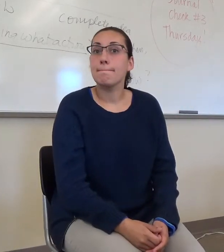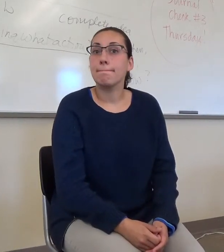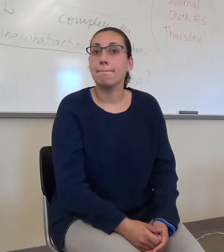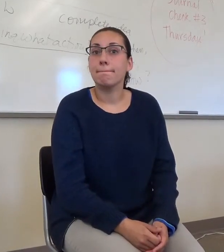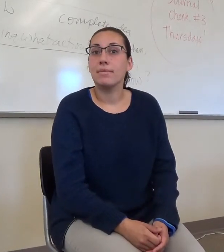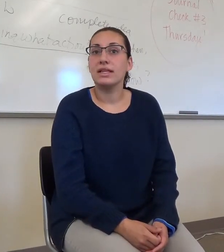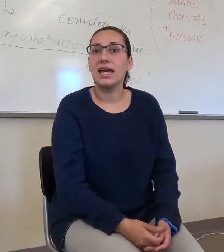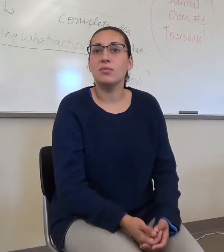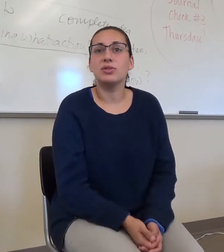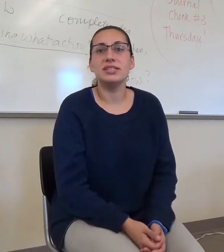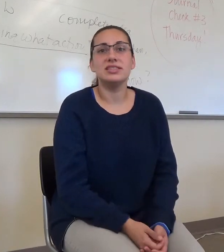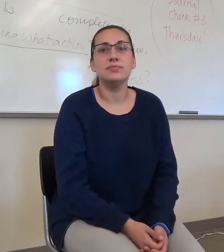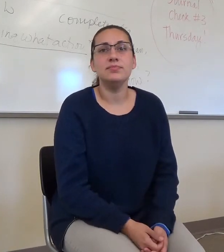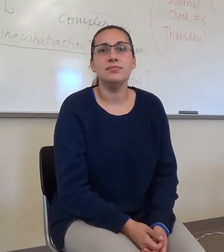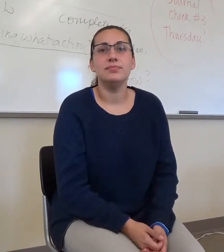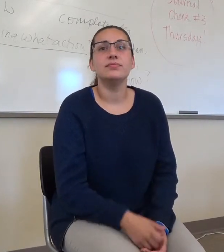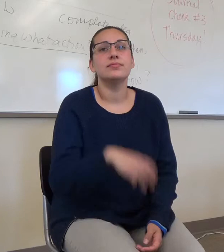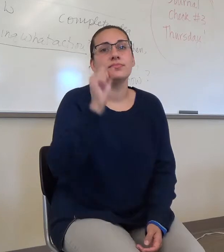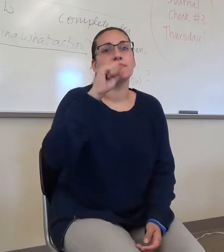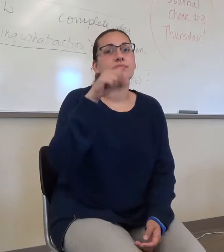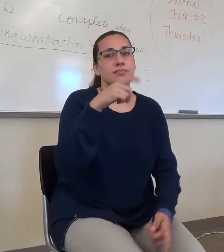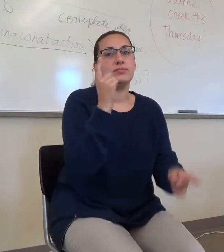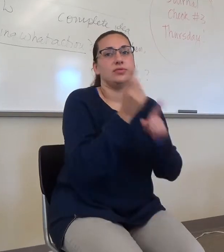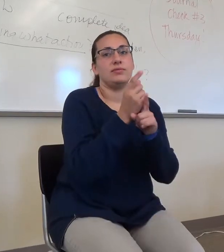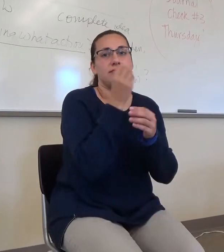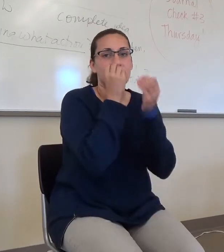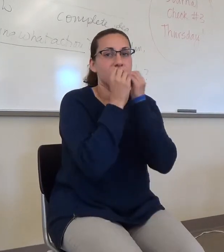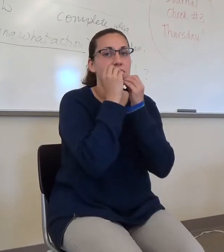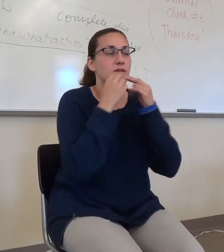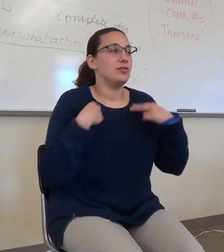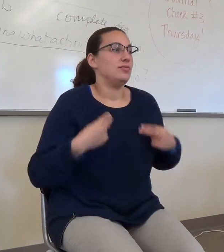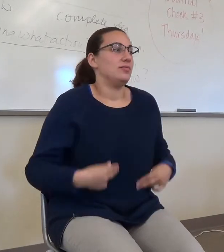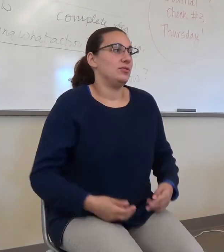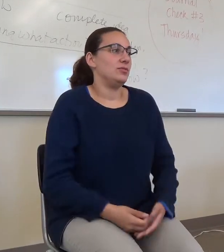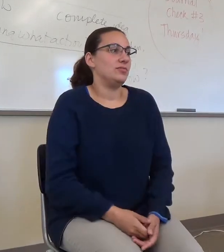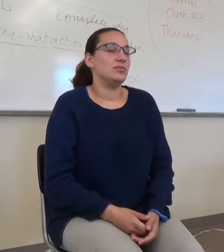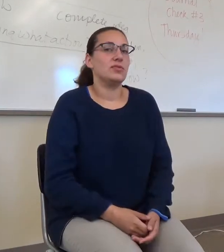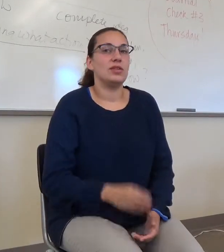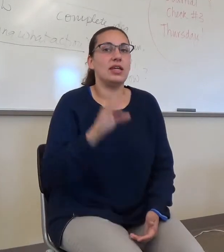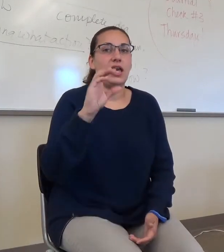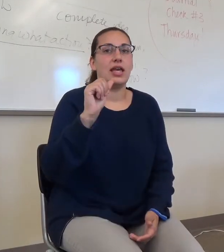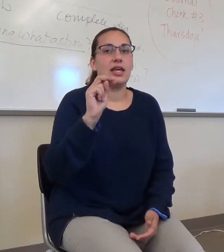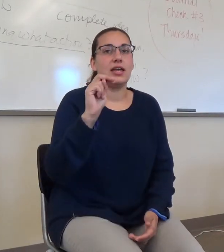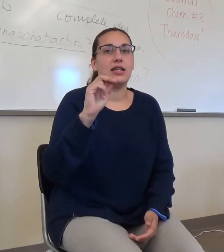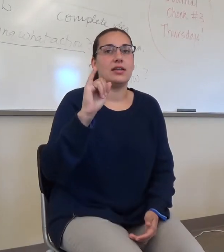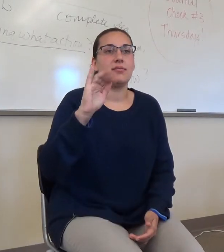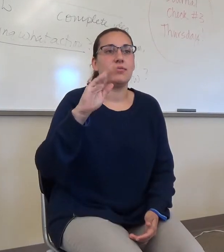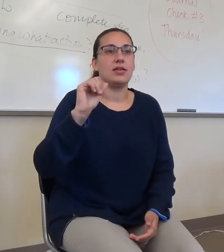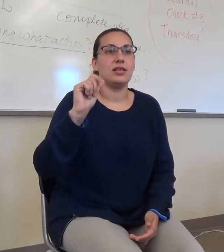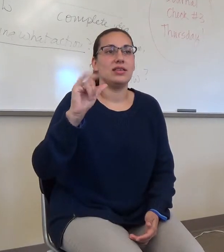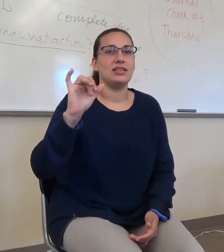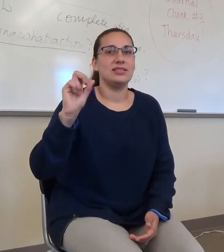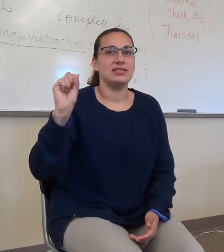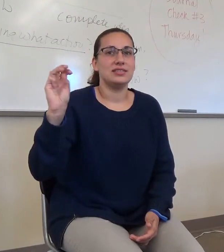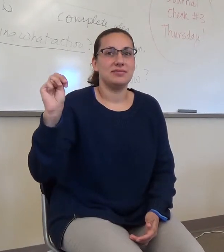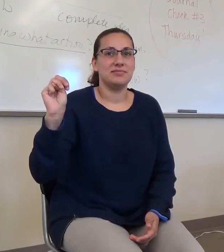This looks Cannibalism? Like, yeah, cannibalism, okay? This looks like that's gonna be repeated. Okay,